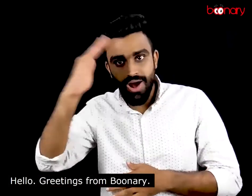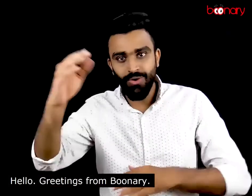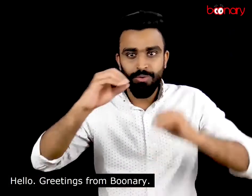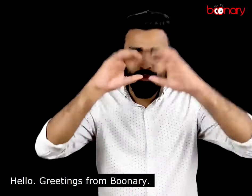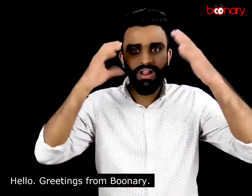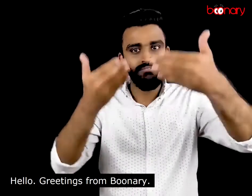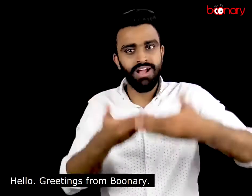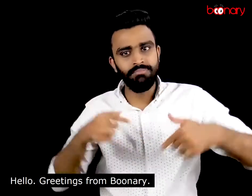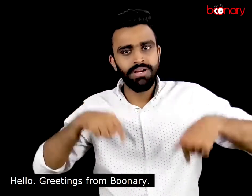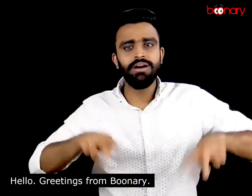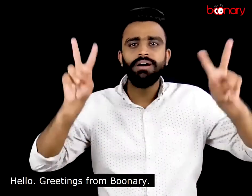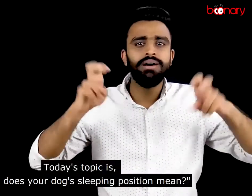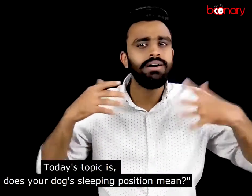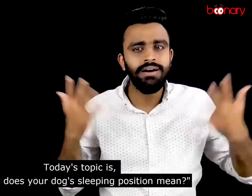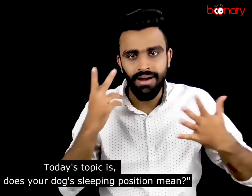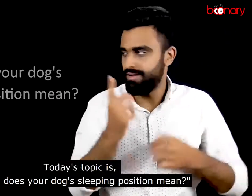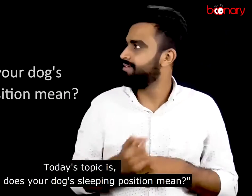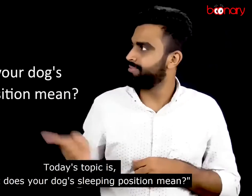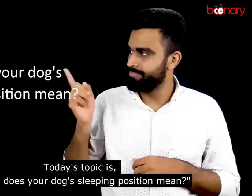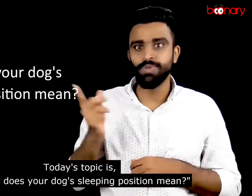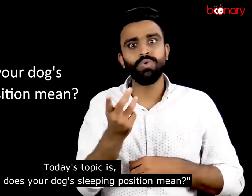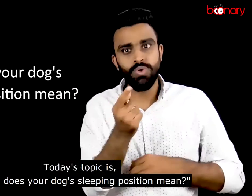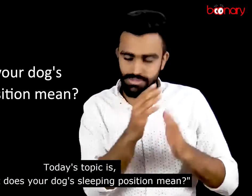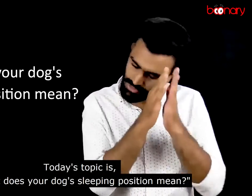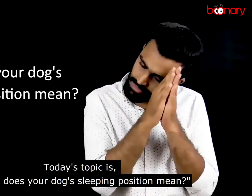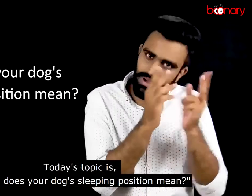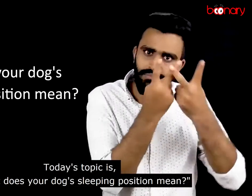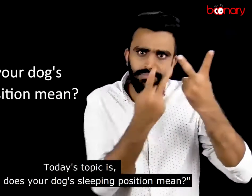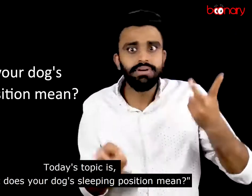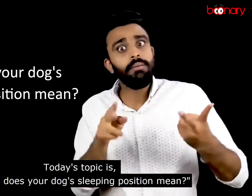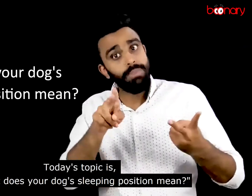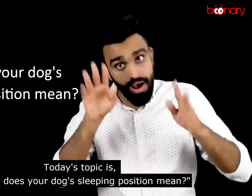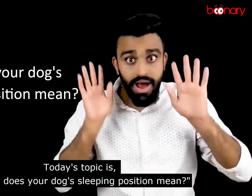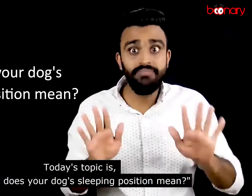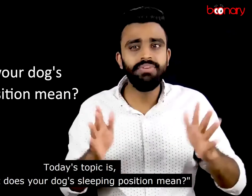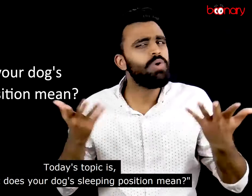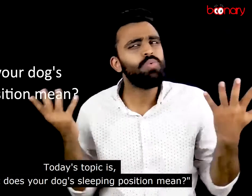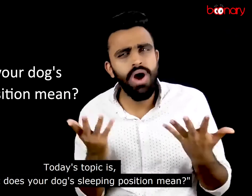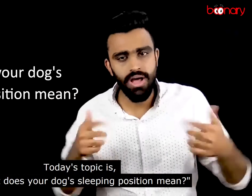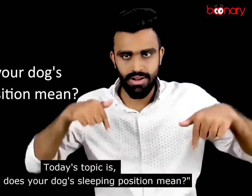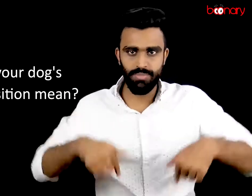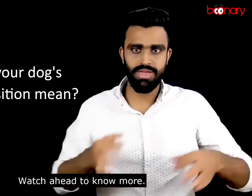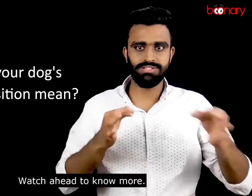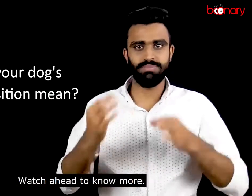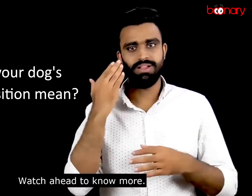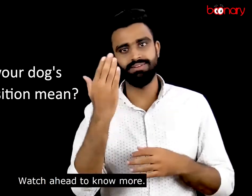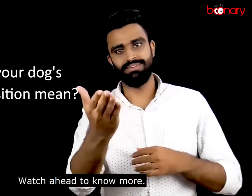Hello, greetings from Boonri. Today's topic is, what does your dog's sleeping position mean? Watch ahead to know